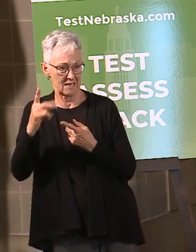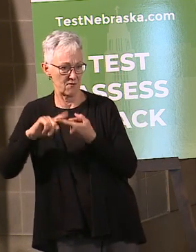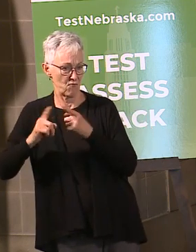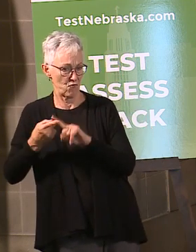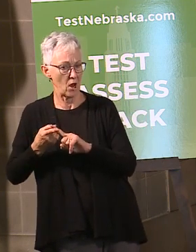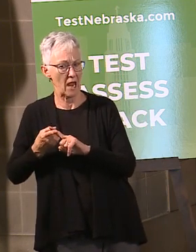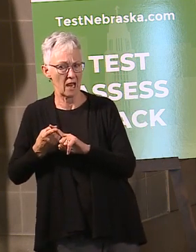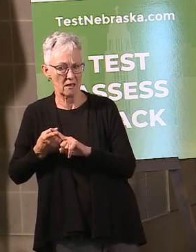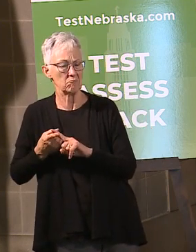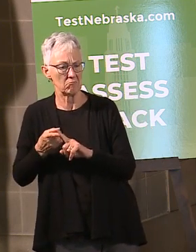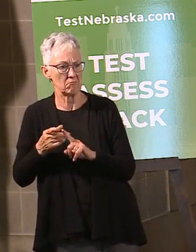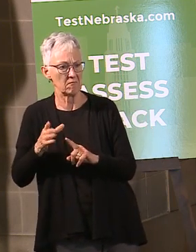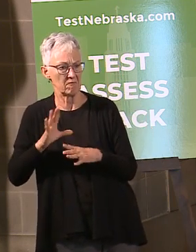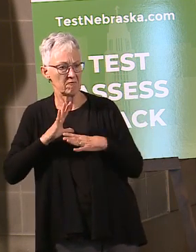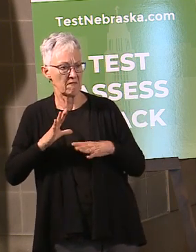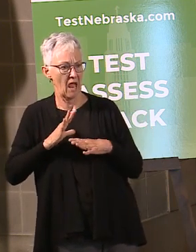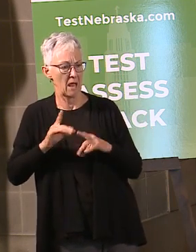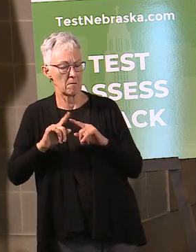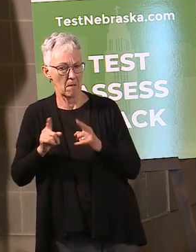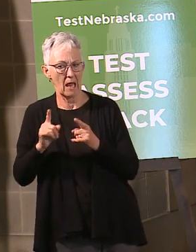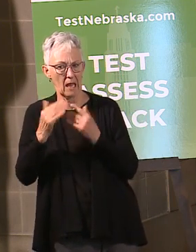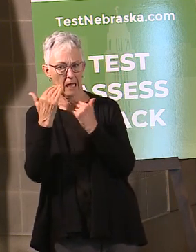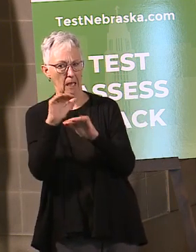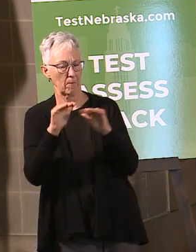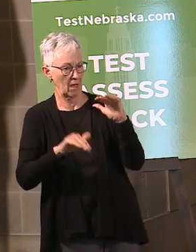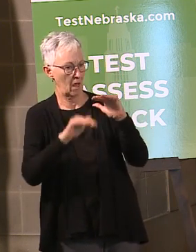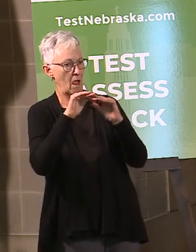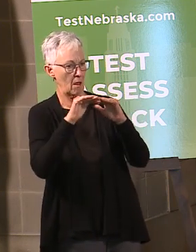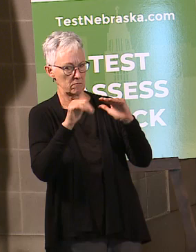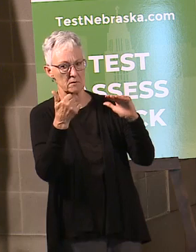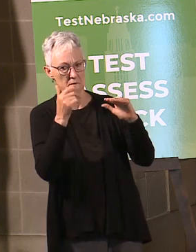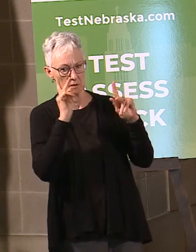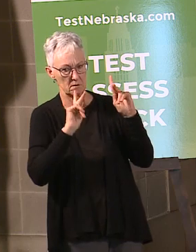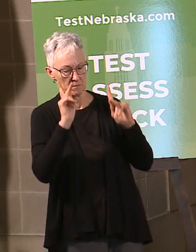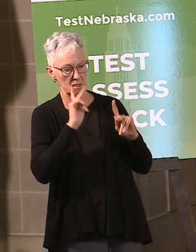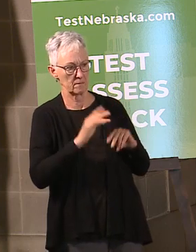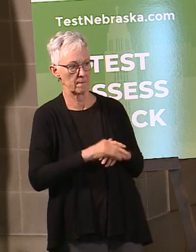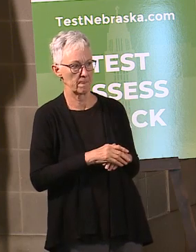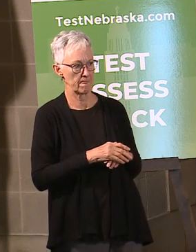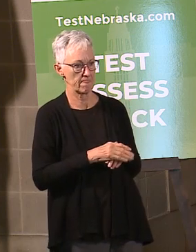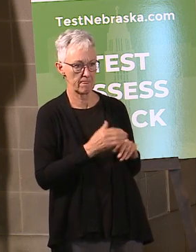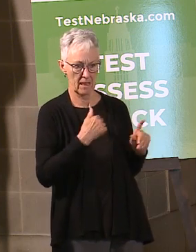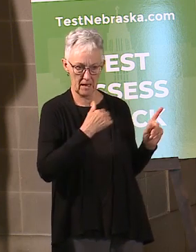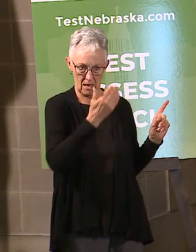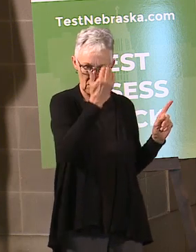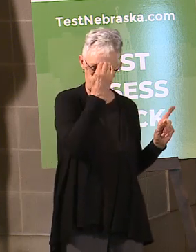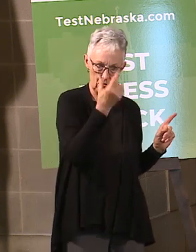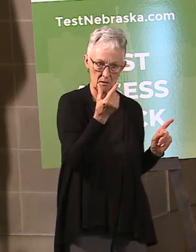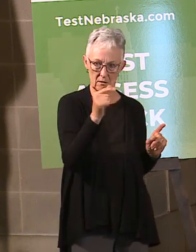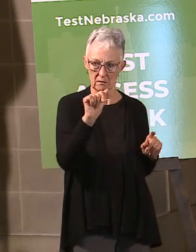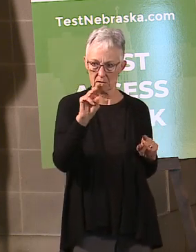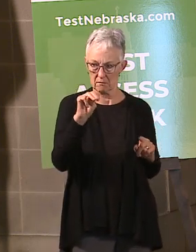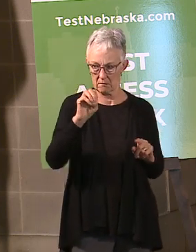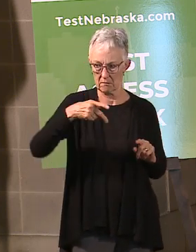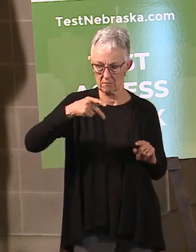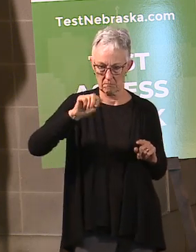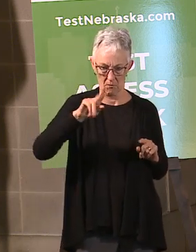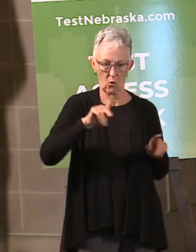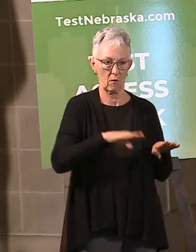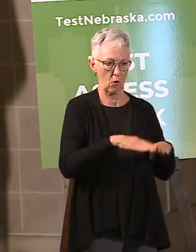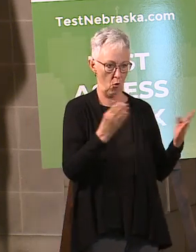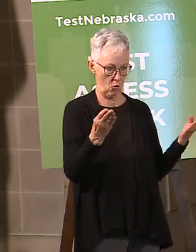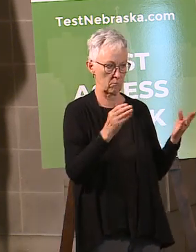10 people or less. And that would be the same. I know that the Game and Parks has opened up some of the tent grounds. We want to continue to keep those group sizes